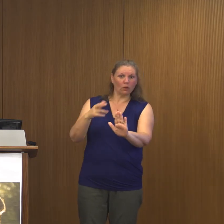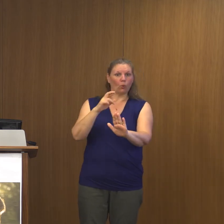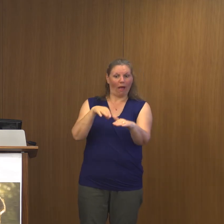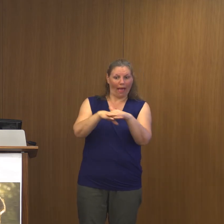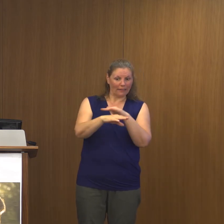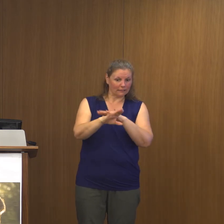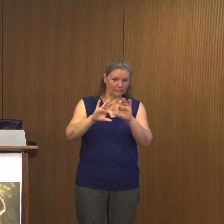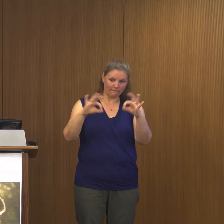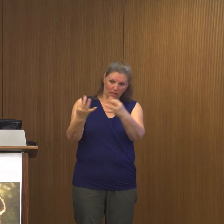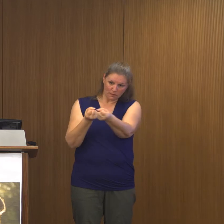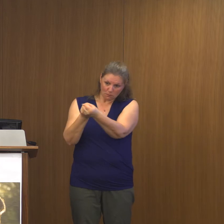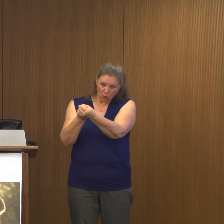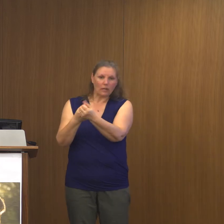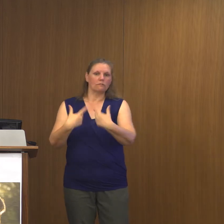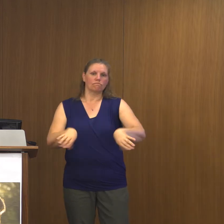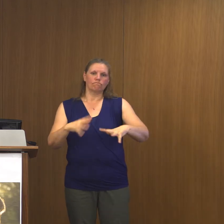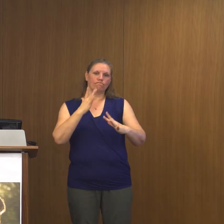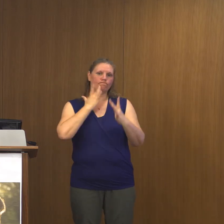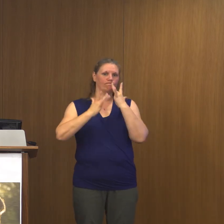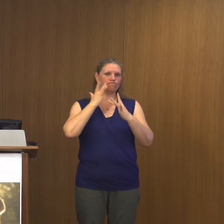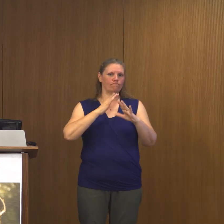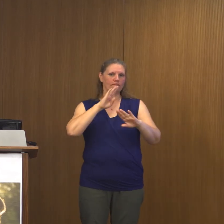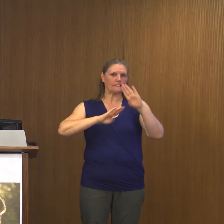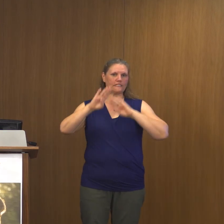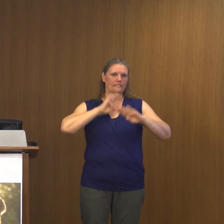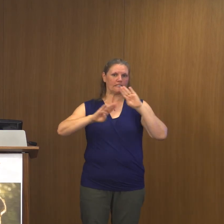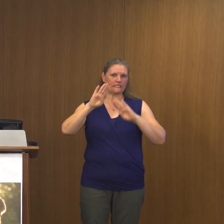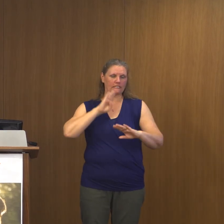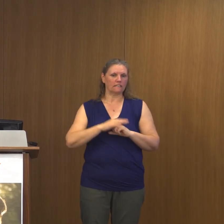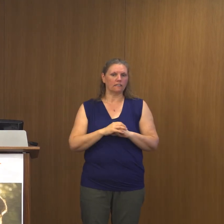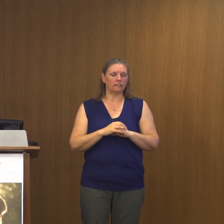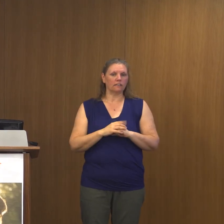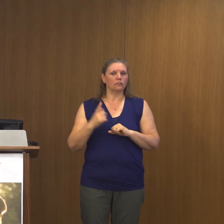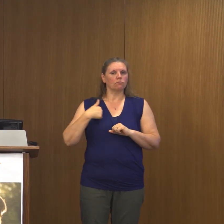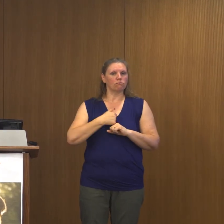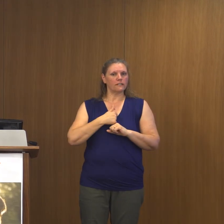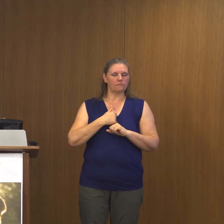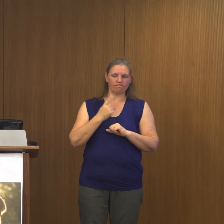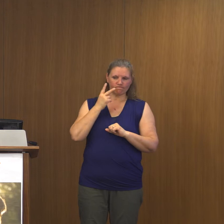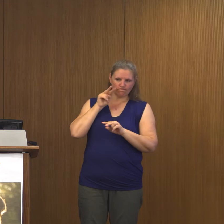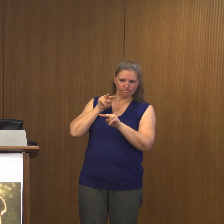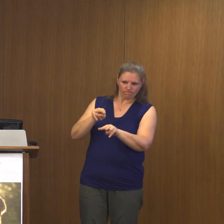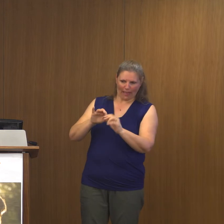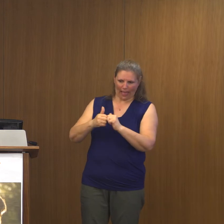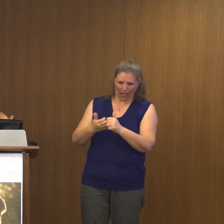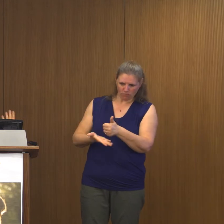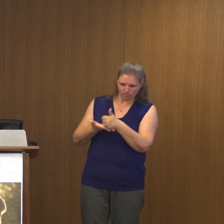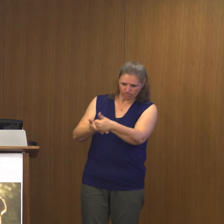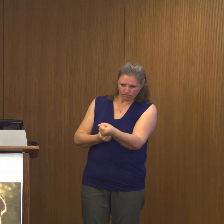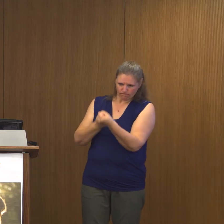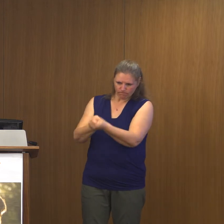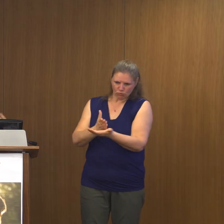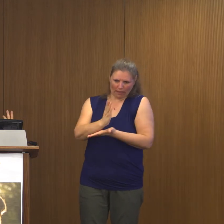that in research we're trying to address and consider how we can really promote rights, right? The right that every child has to